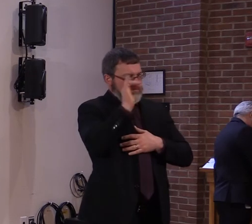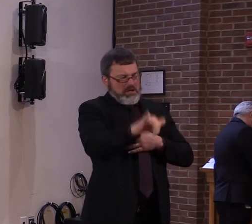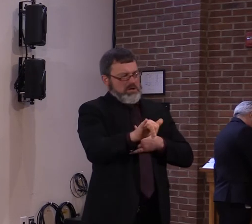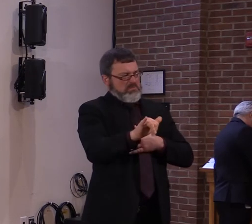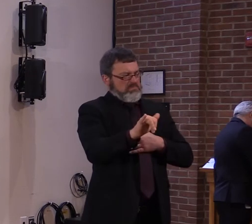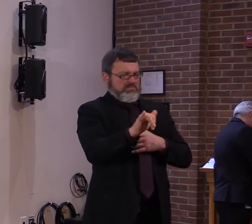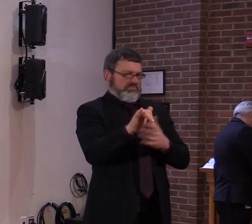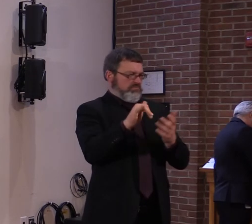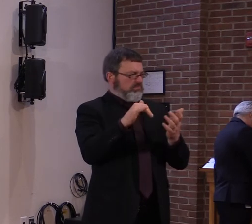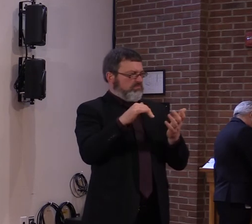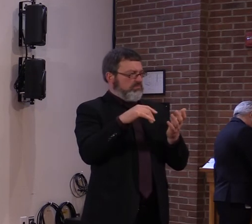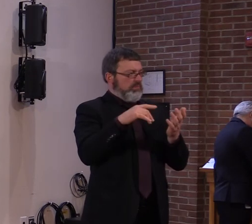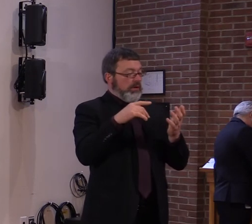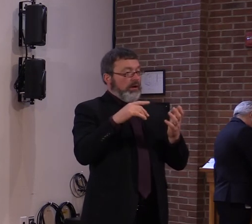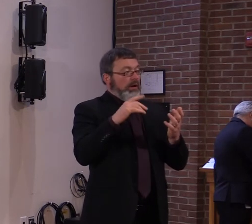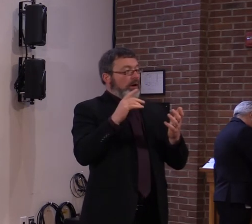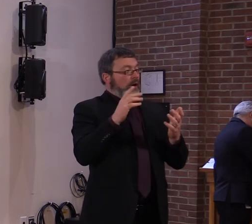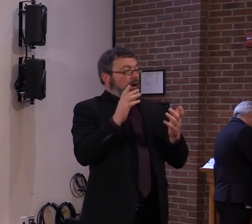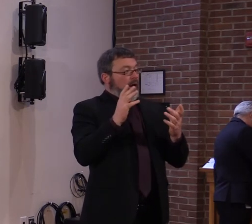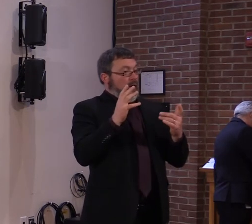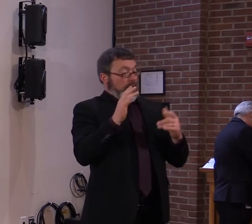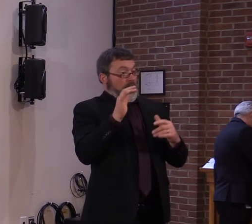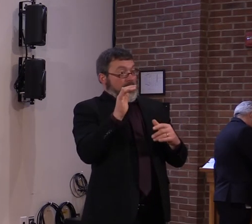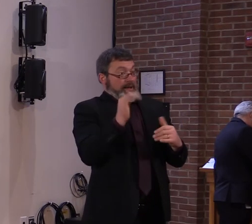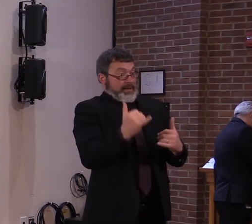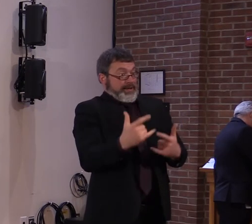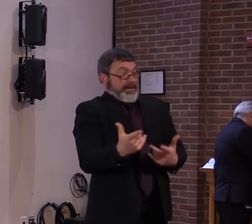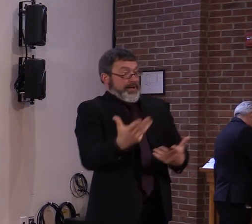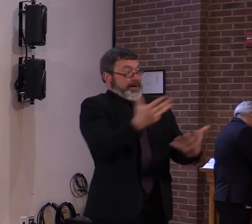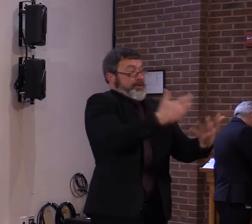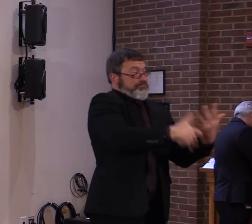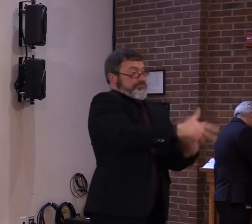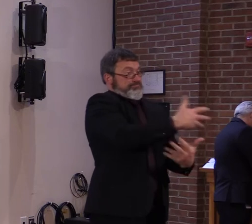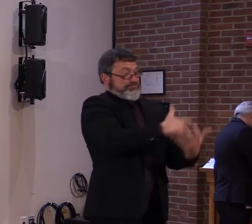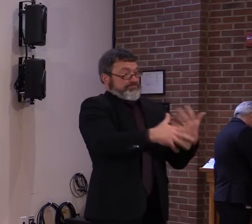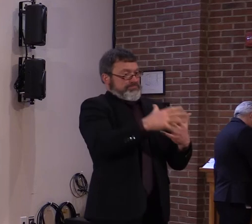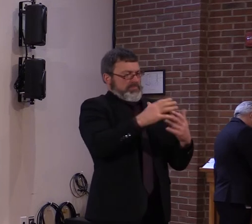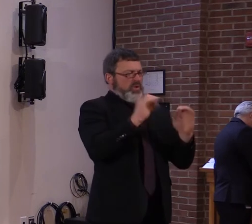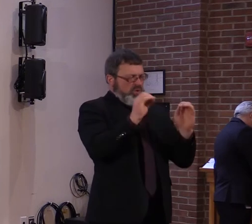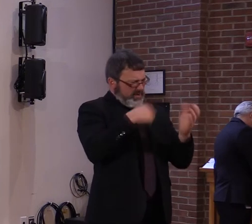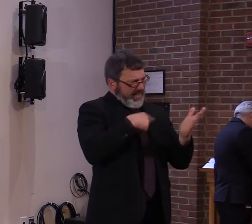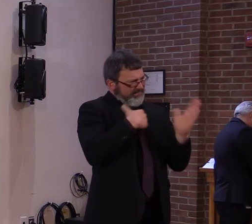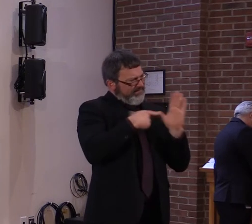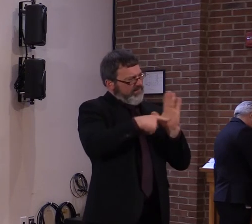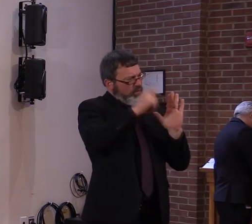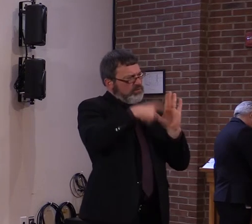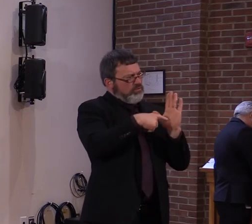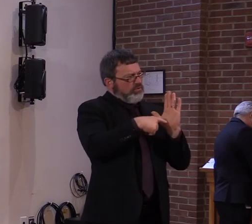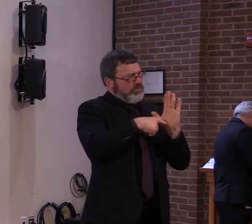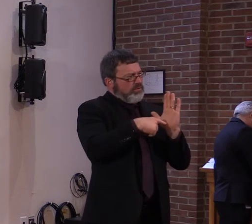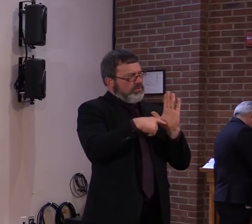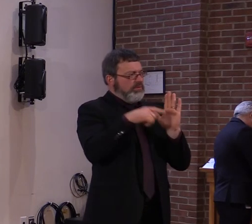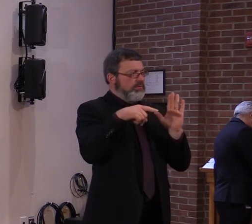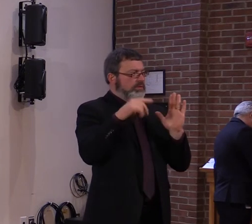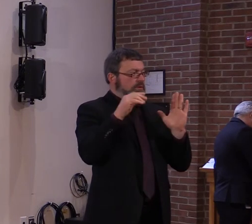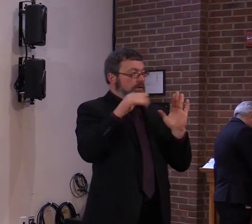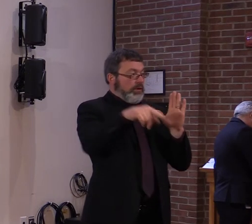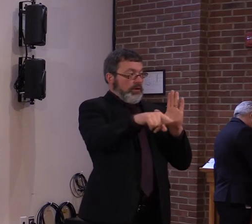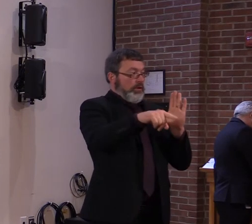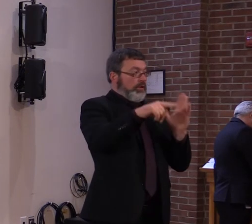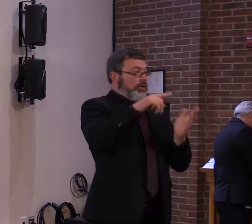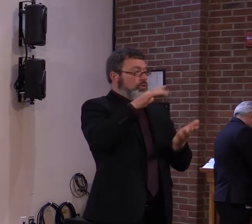So we are taking a look at that right now, but schools aren't necessarily in a good position to essentially enforce